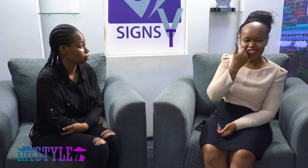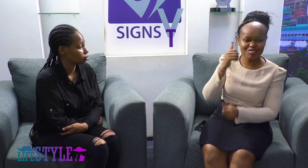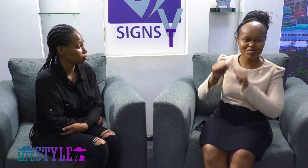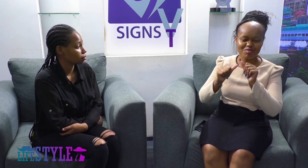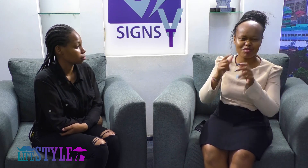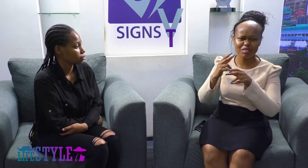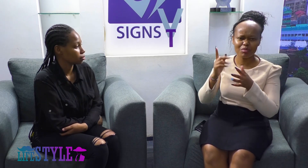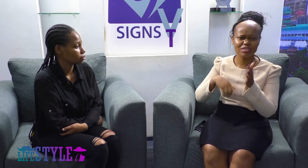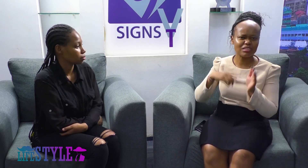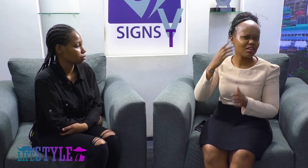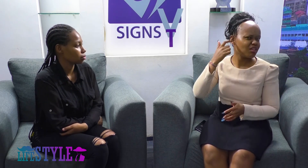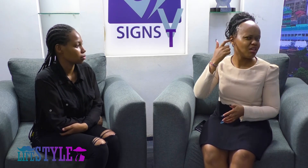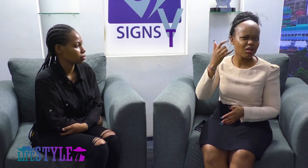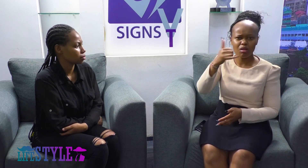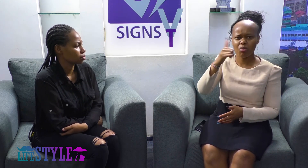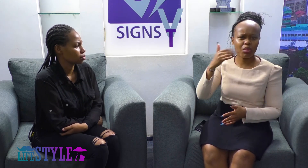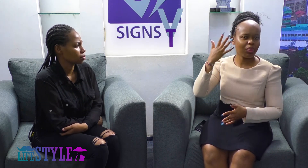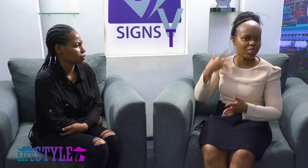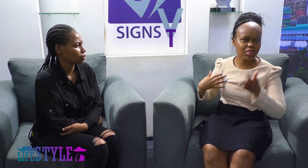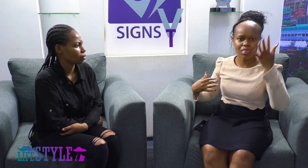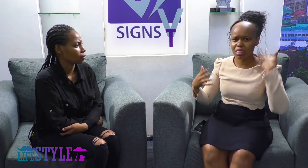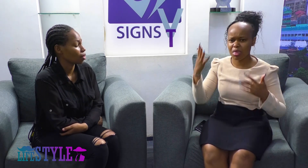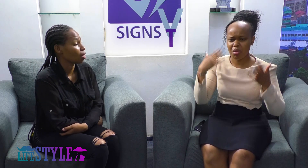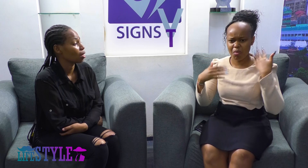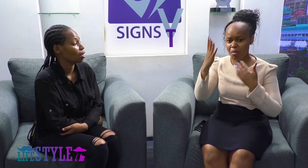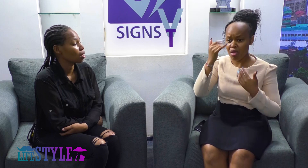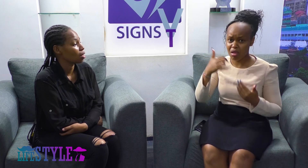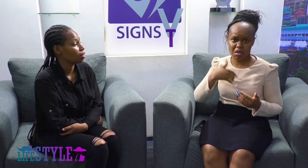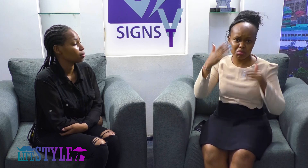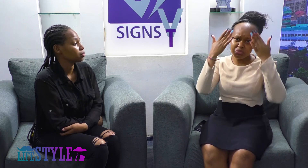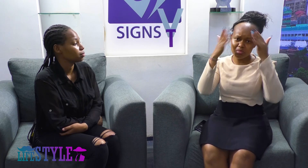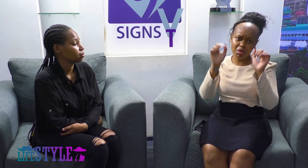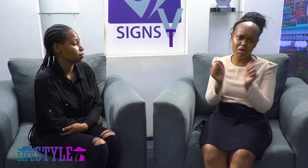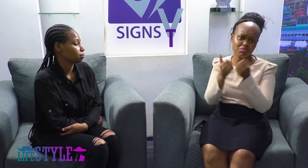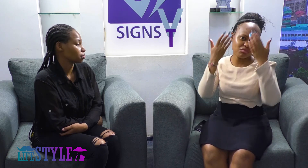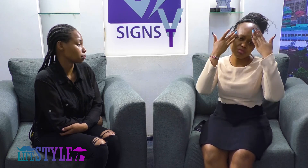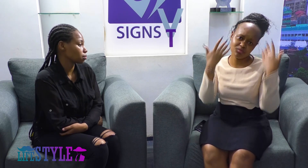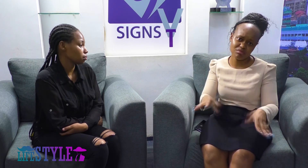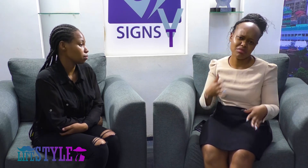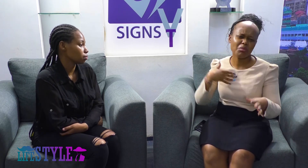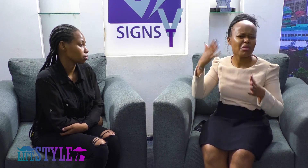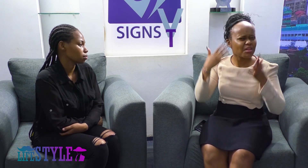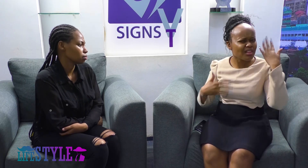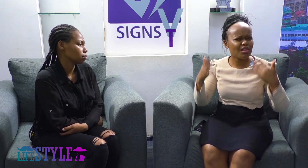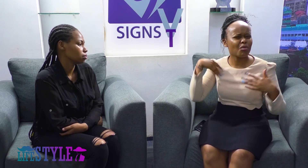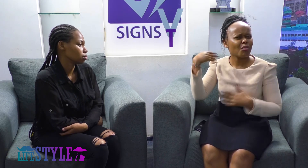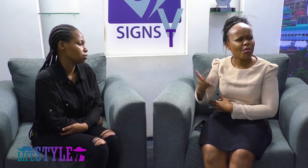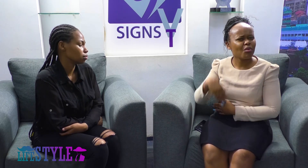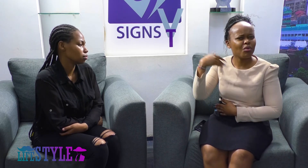hearing. Then after 3 weeks, I started being sick, where I get some pus oozing from